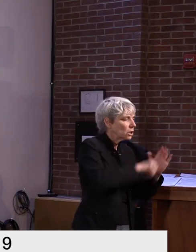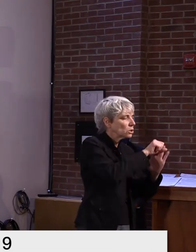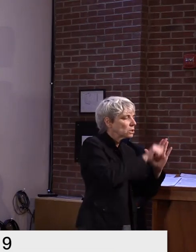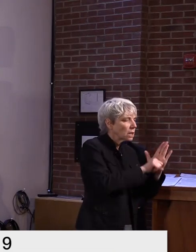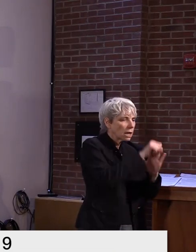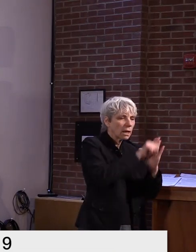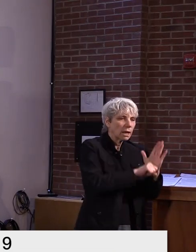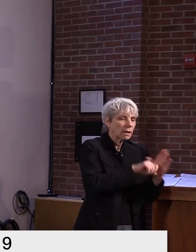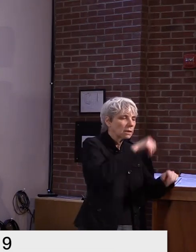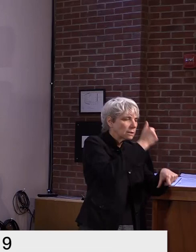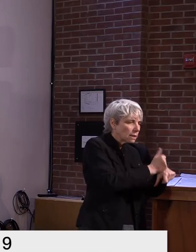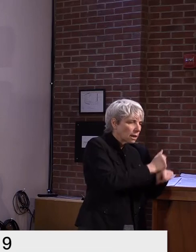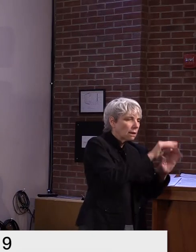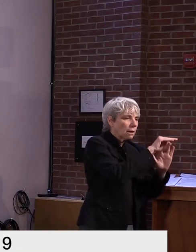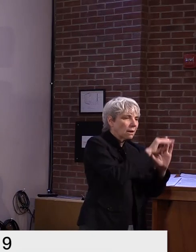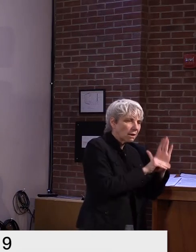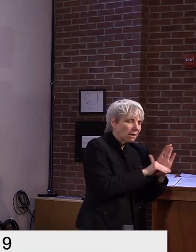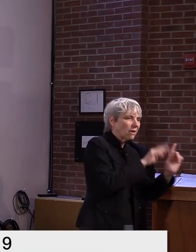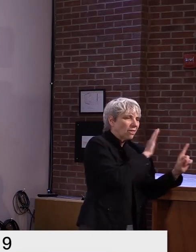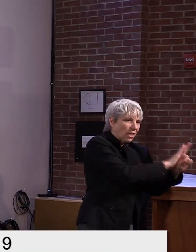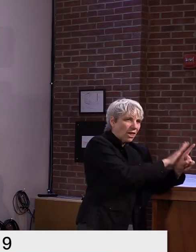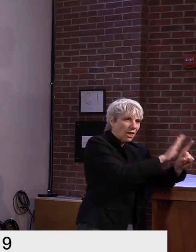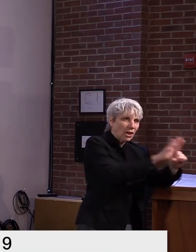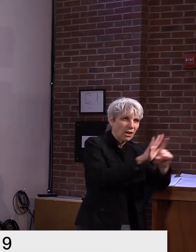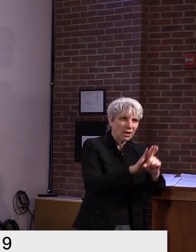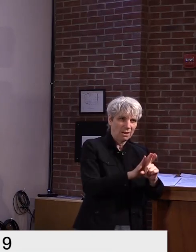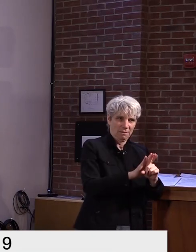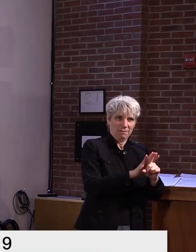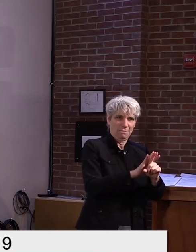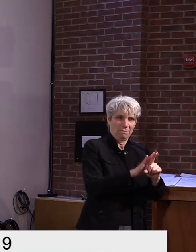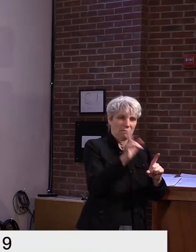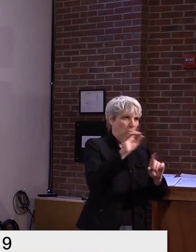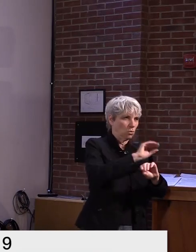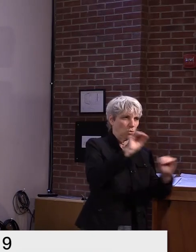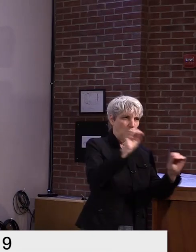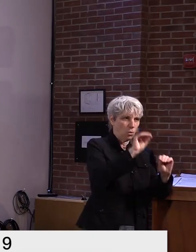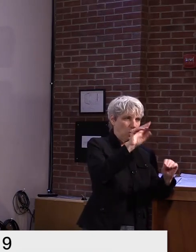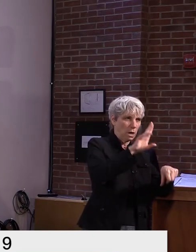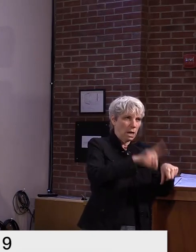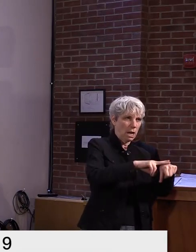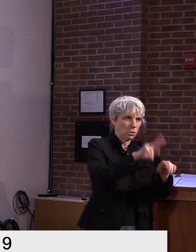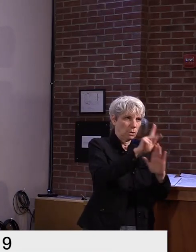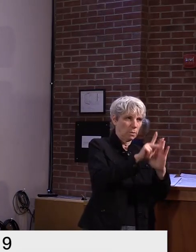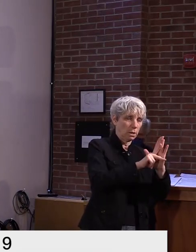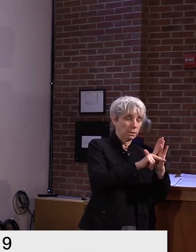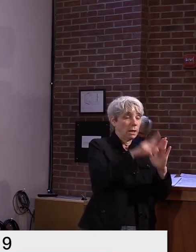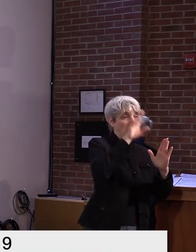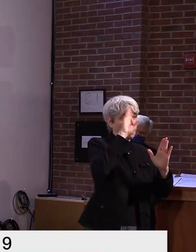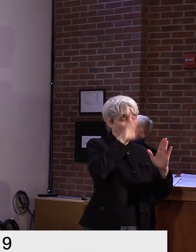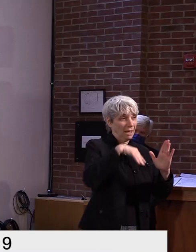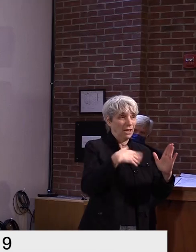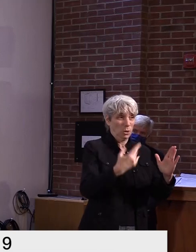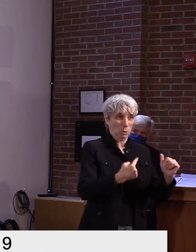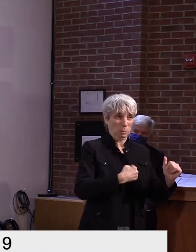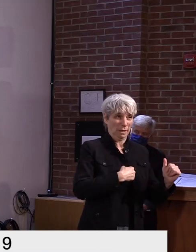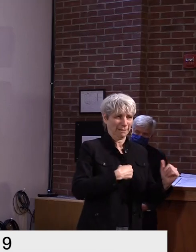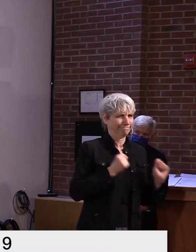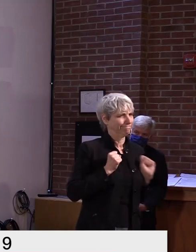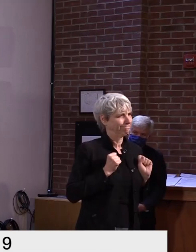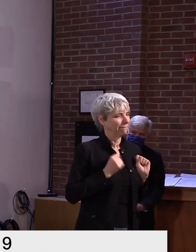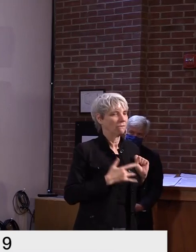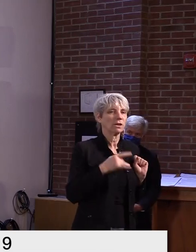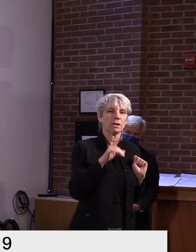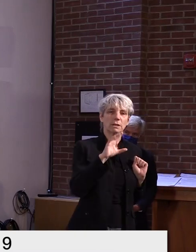As I mentioned, it doesn't necessarily have a national policy of quarantine. I regard that as a bit